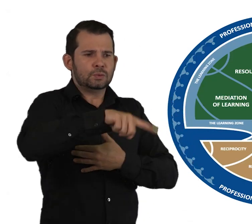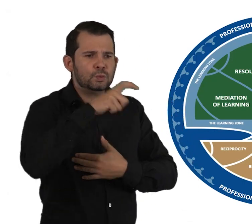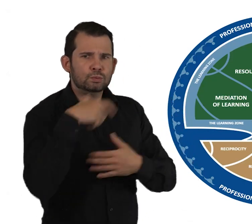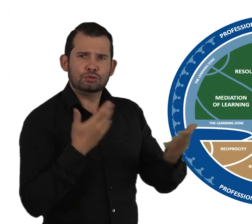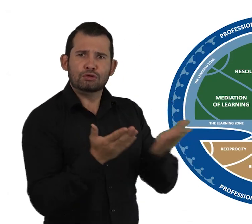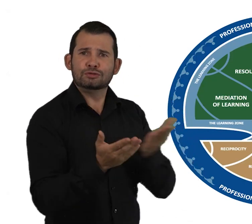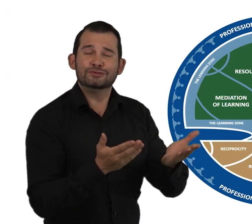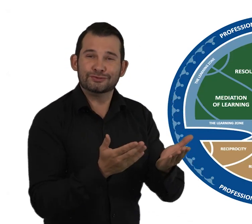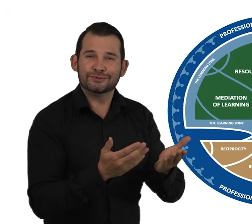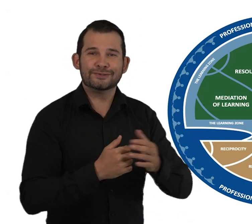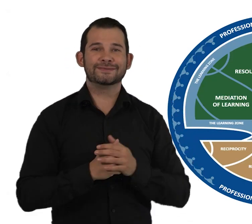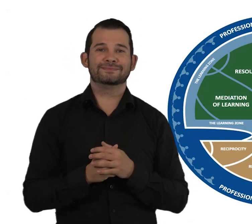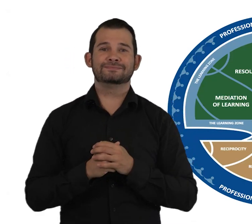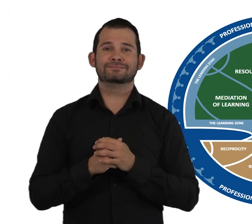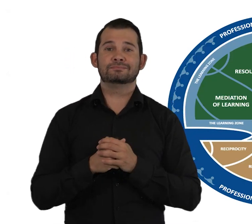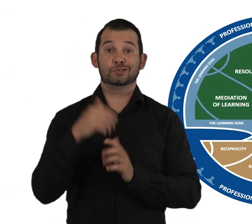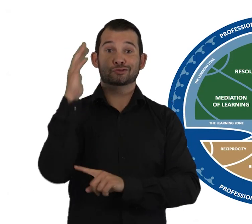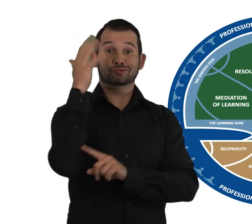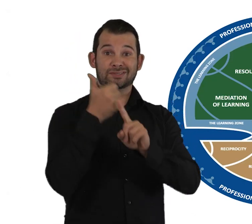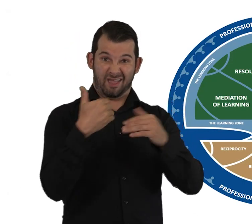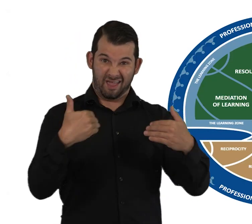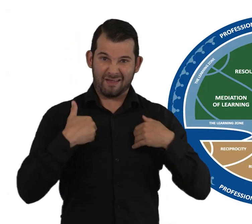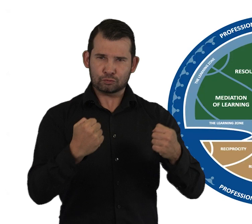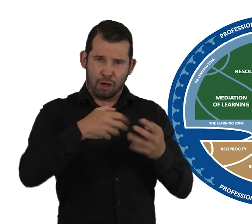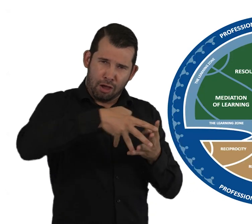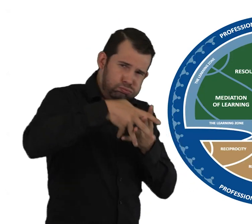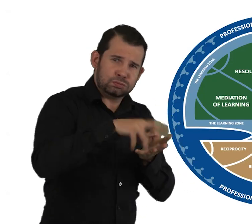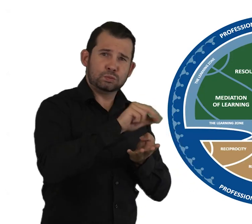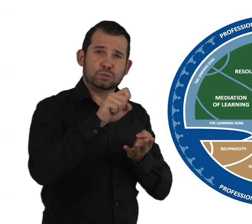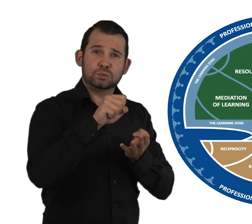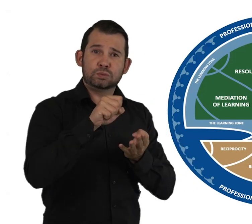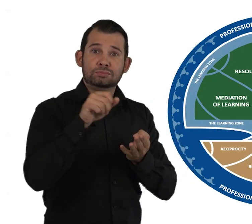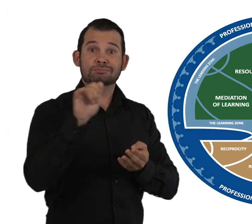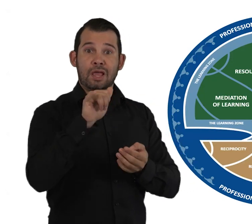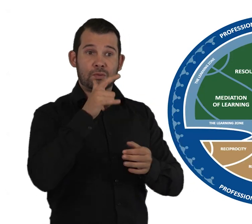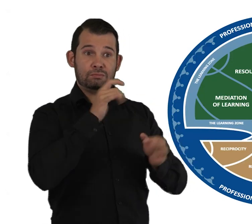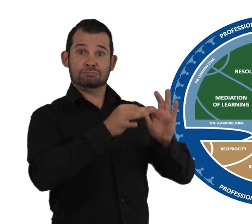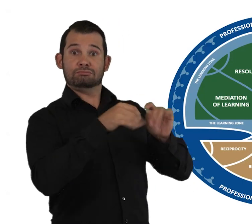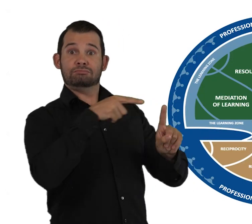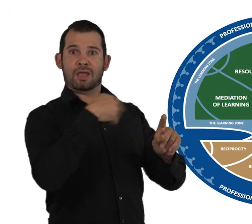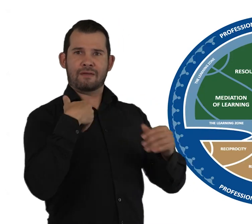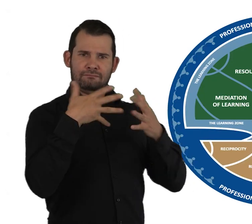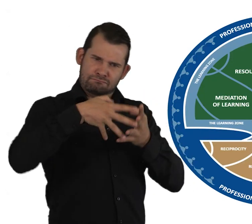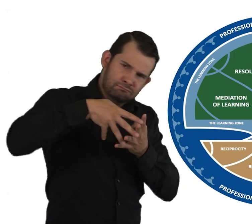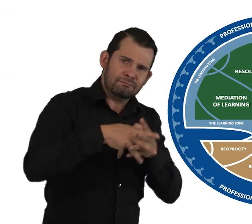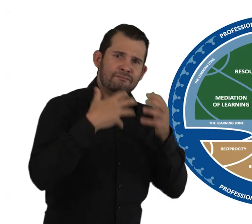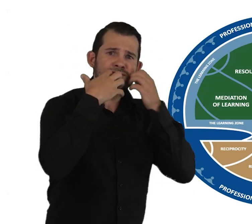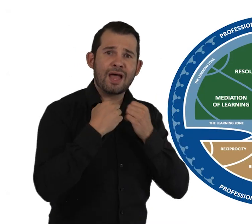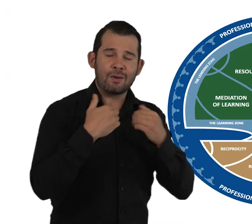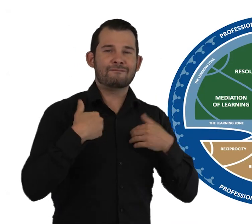serve. Trees with strong roots, such as practitioners with firm values, have the